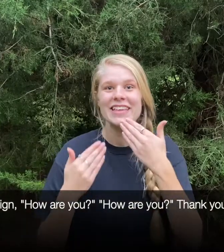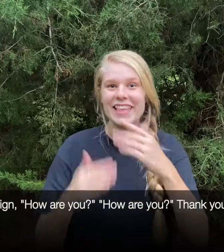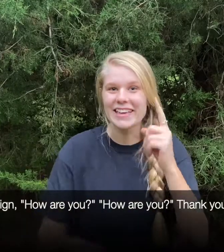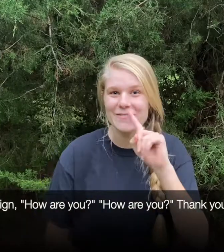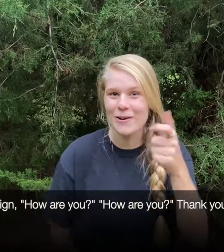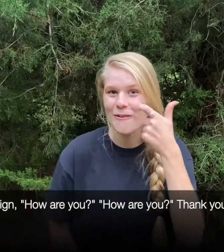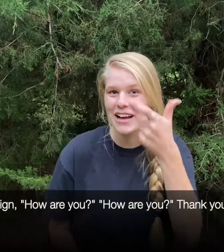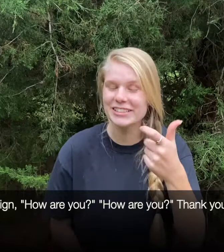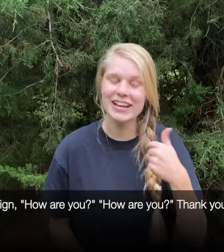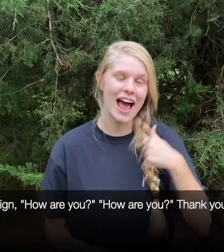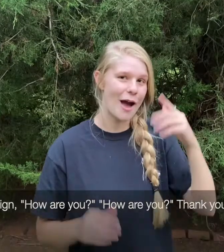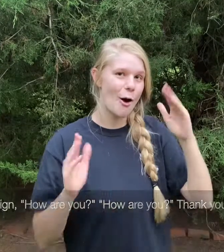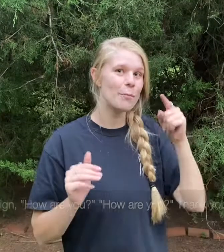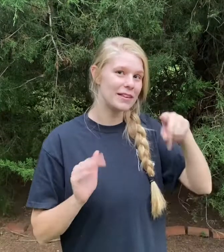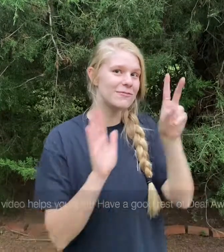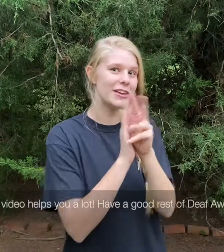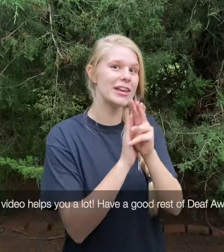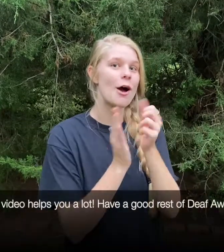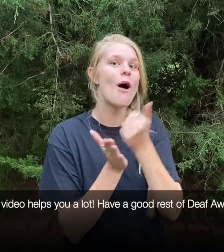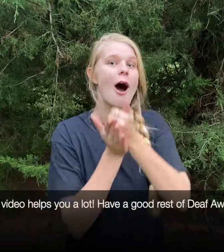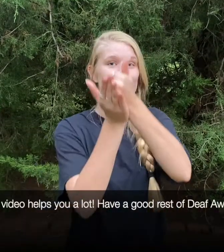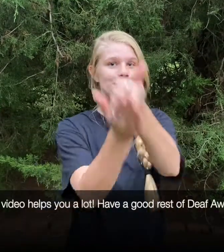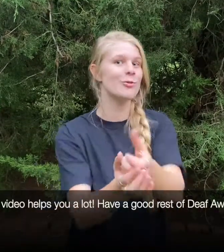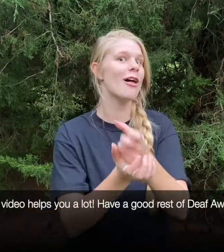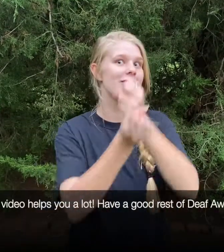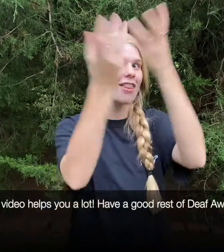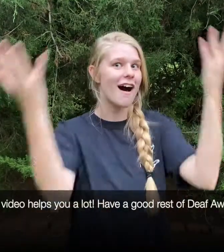Thank you for watching. I hope this video helped you a lot.